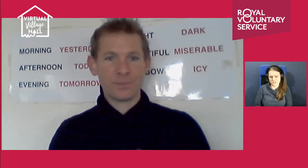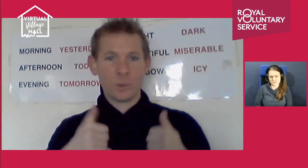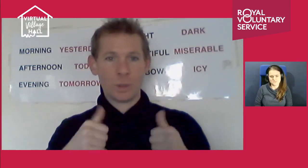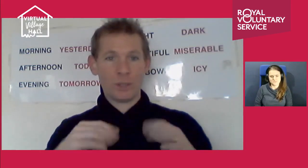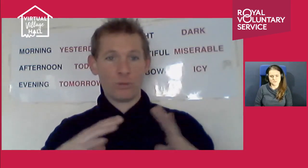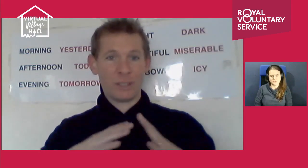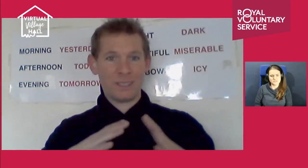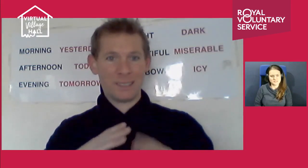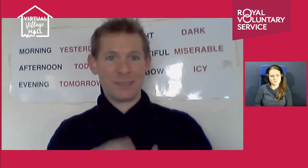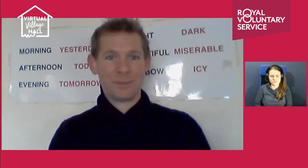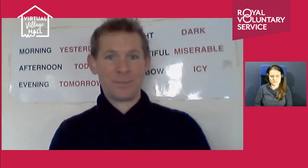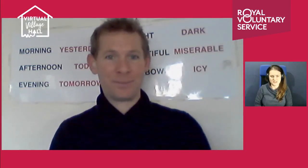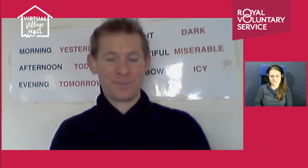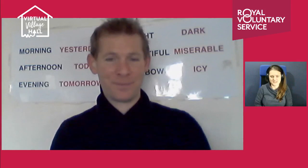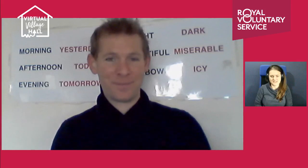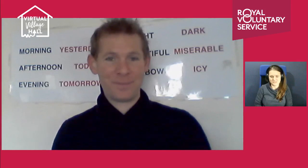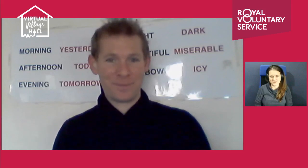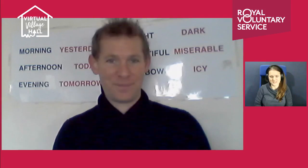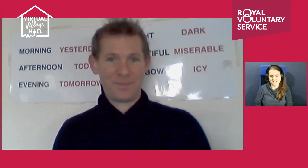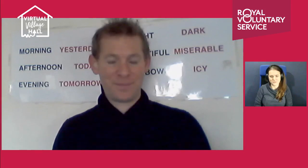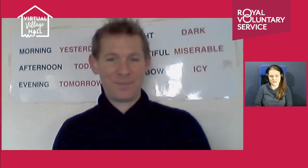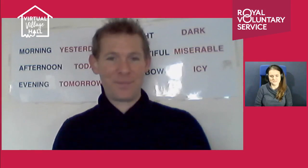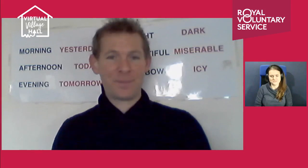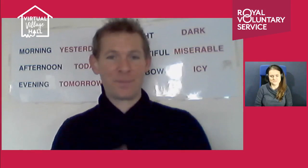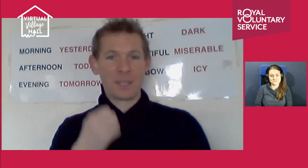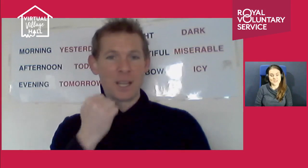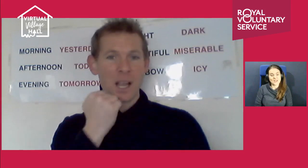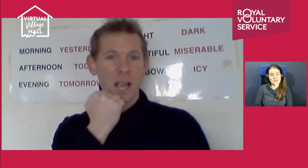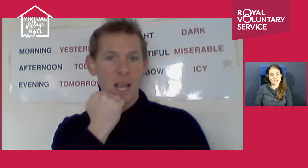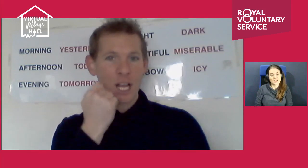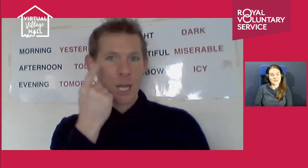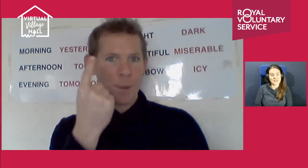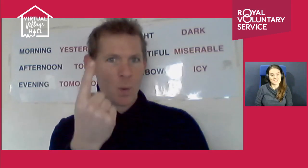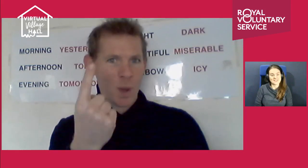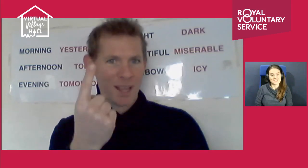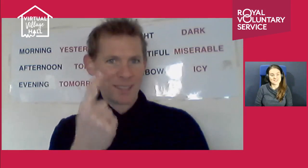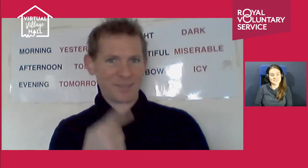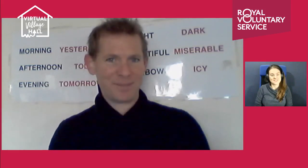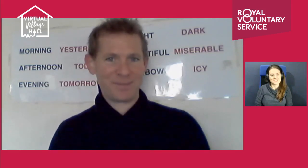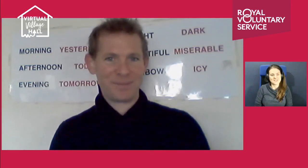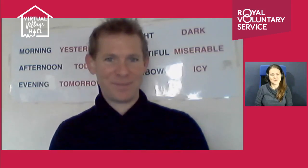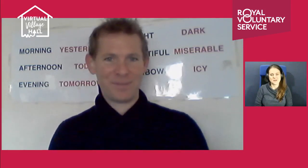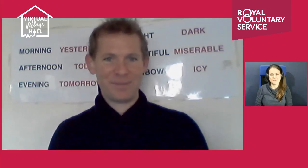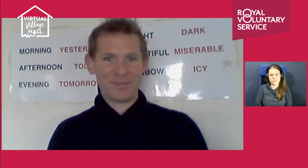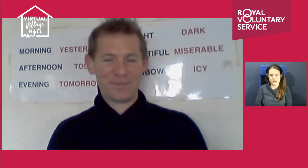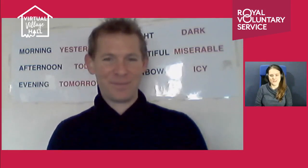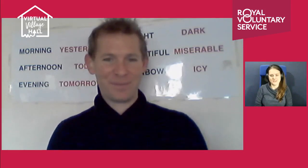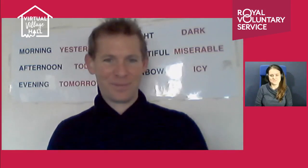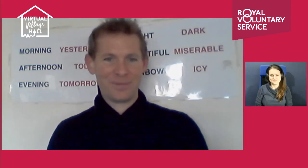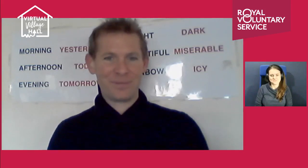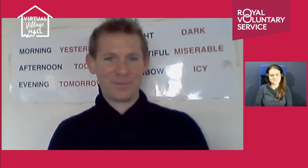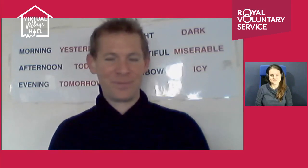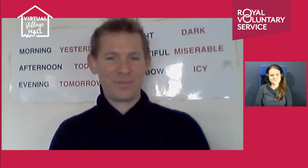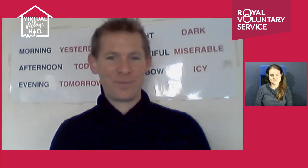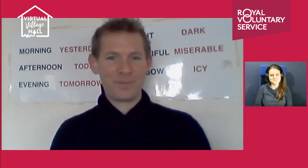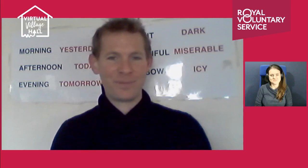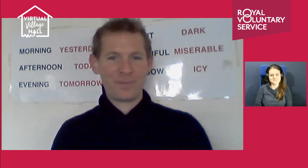too much. But if you see someone signing slightly differently, that's why. Okay, so number one.